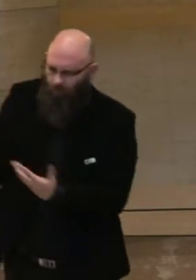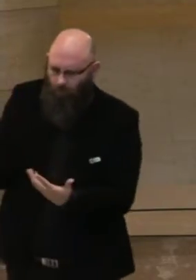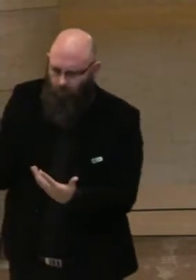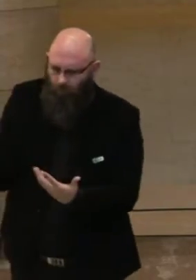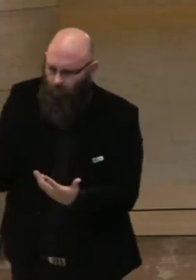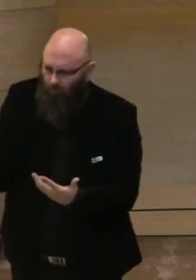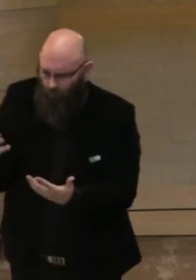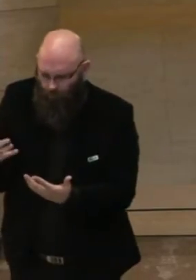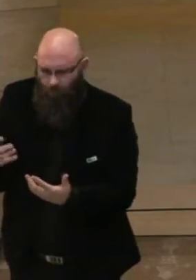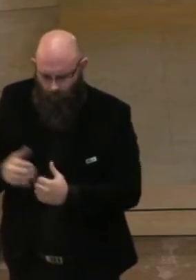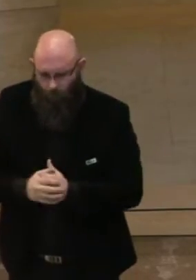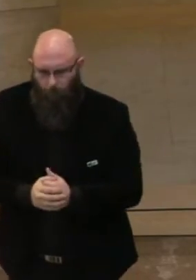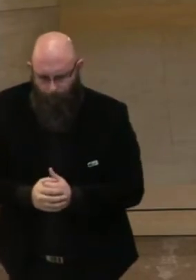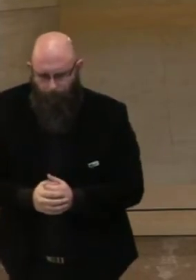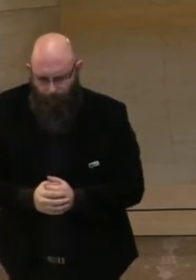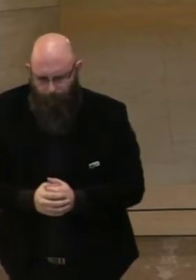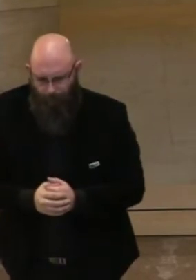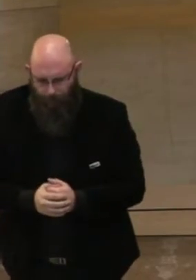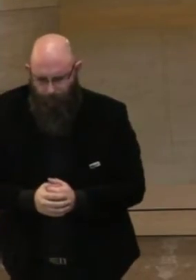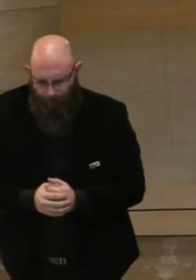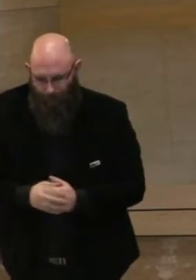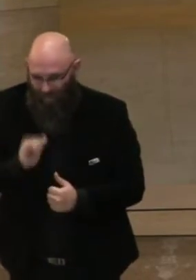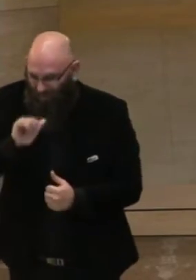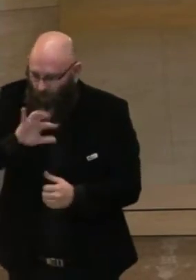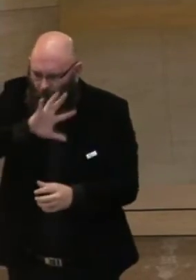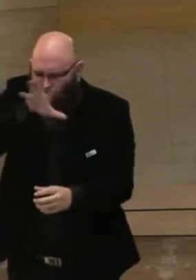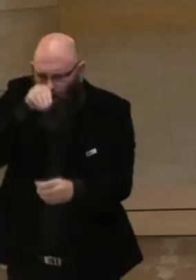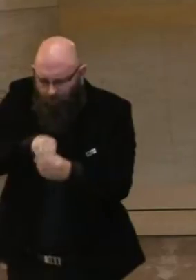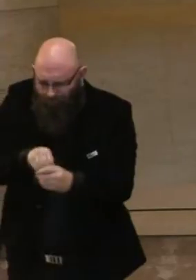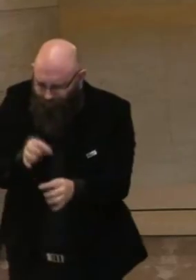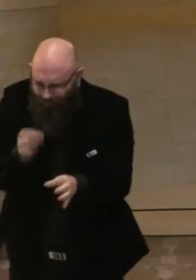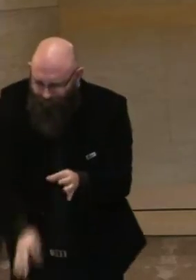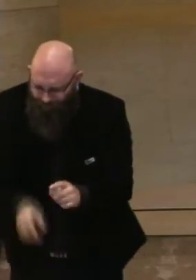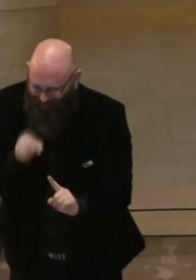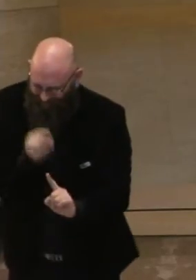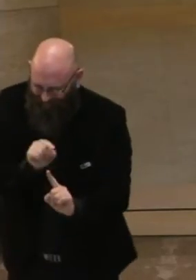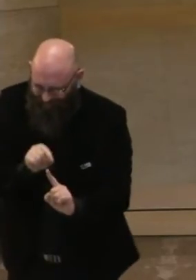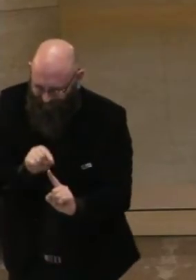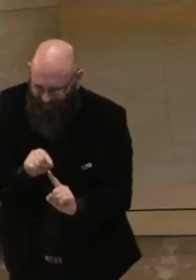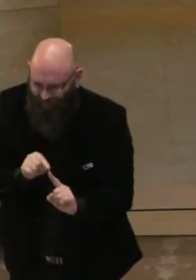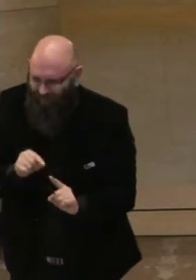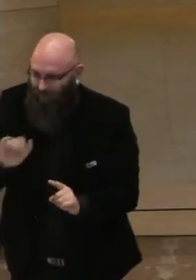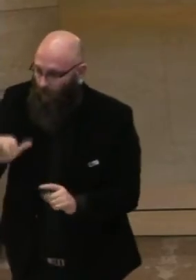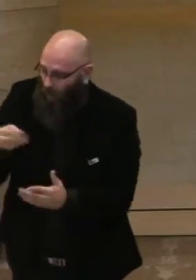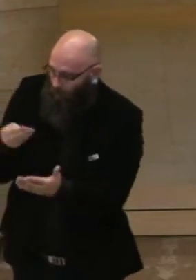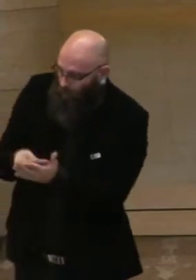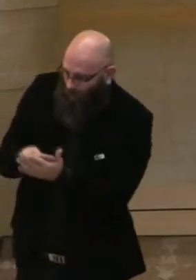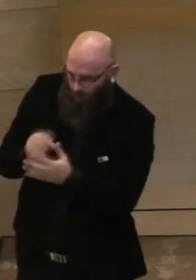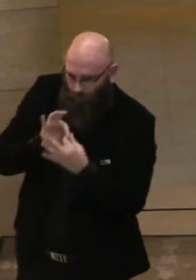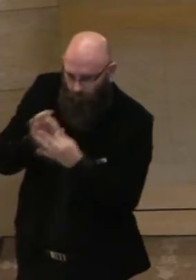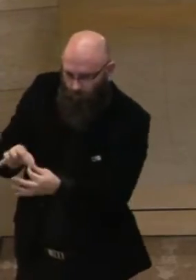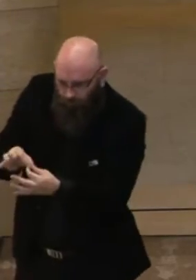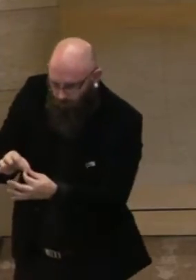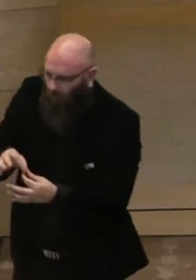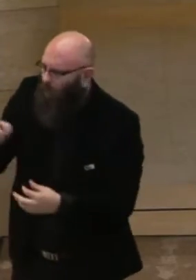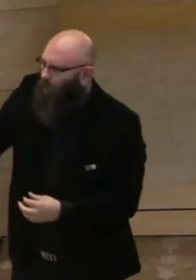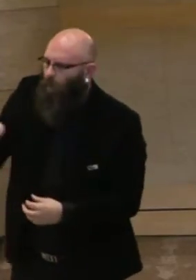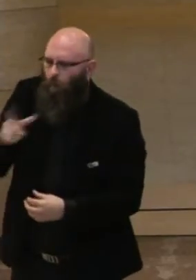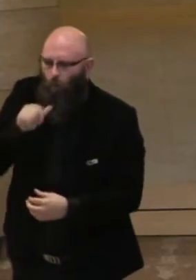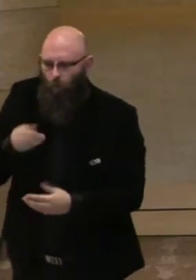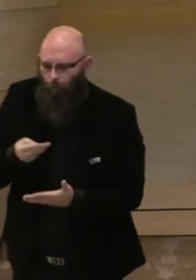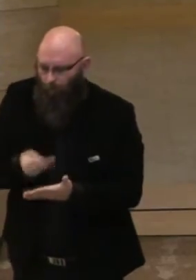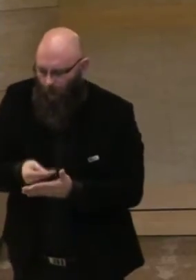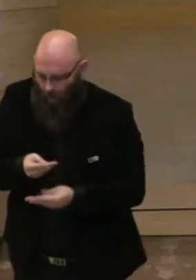fractional reserve lending in a nutshell. When Congress surrendered the money power to the private bankers, they